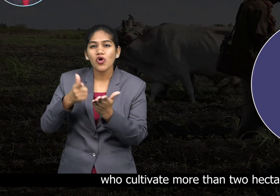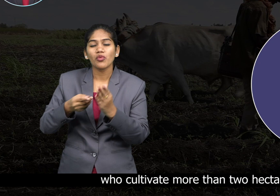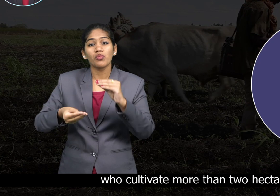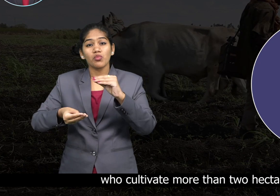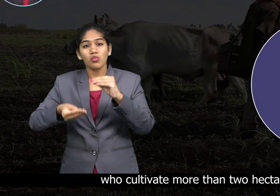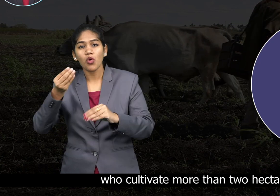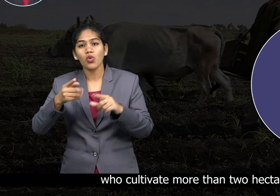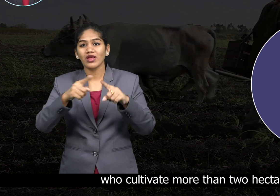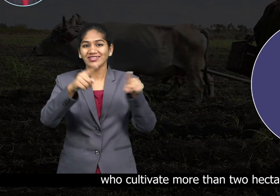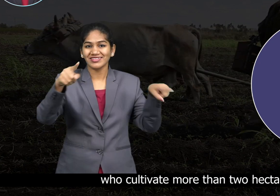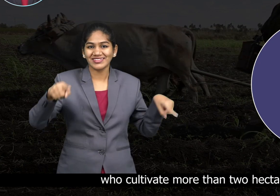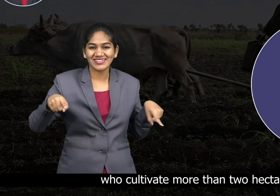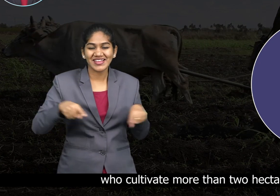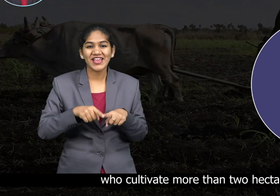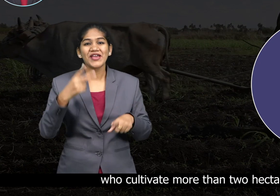land.